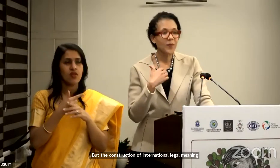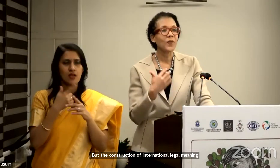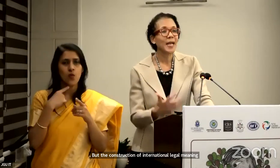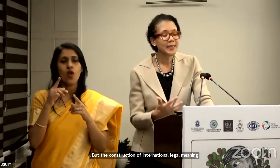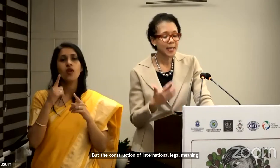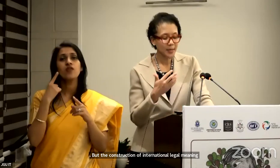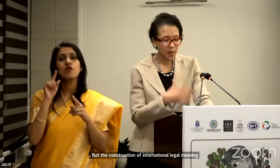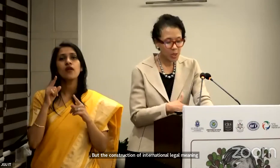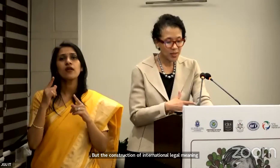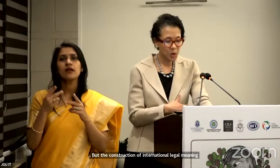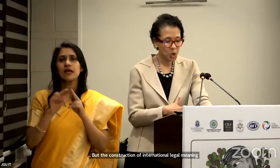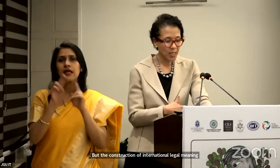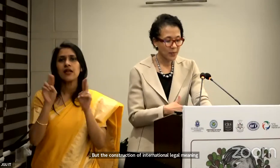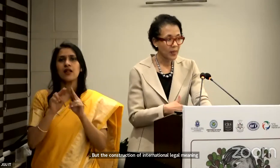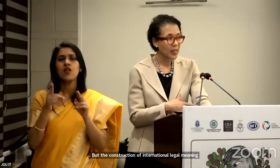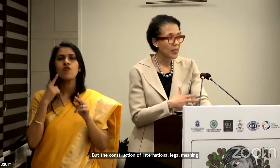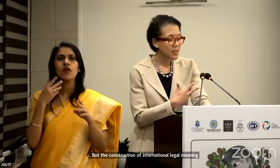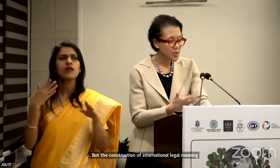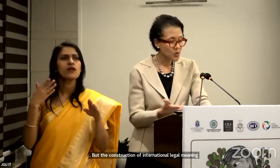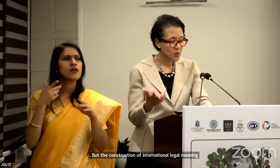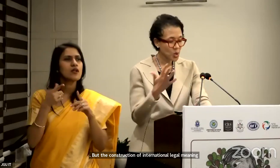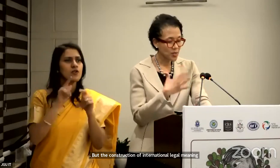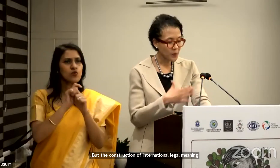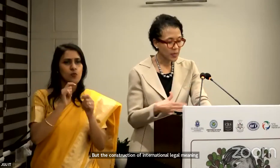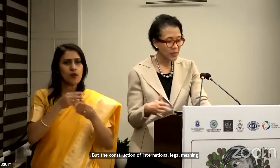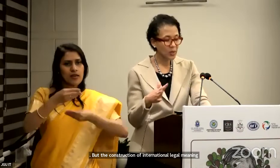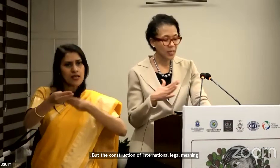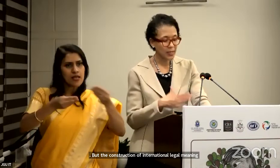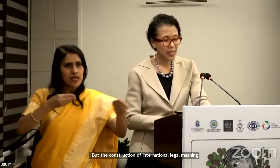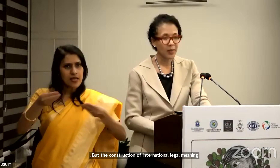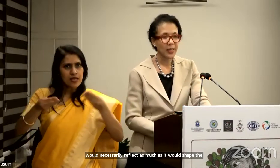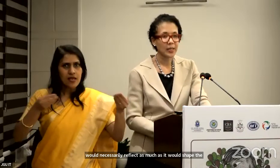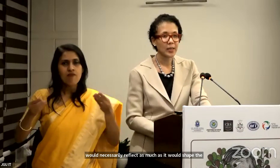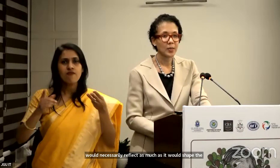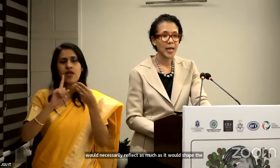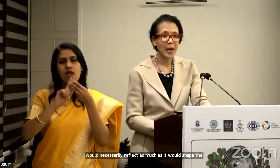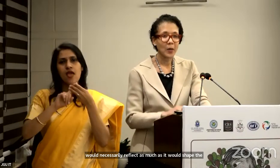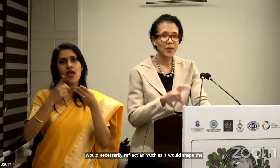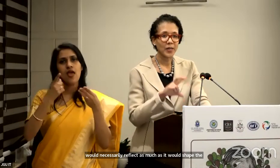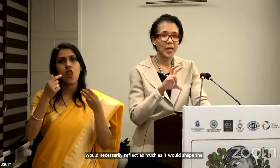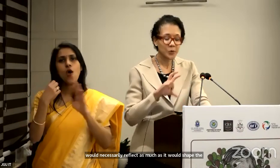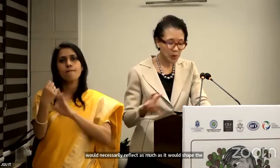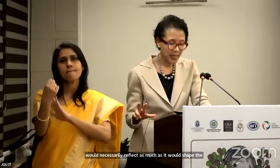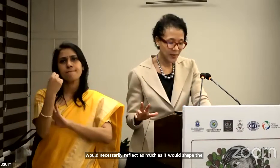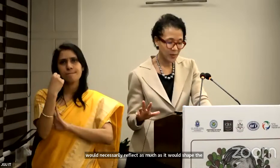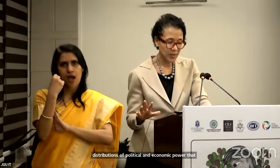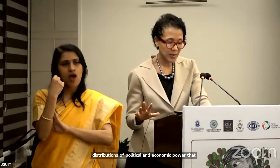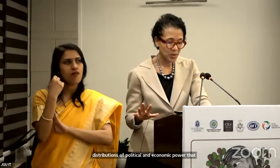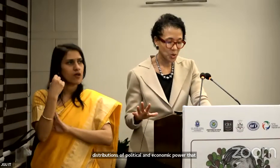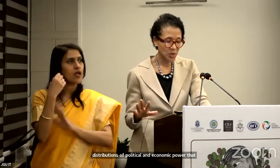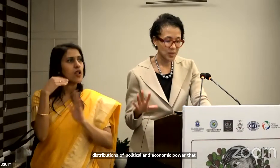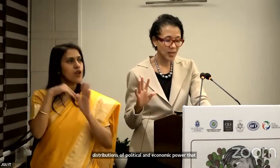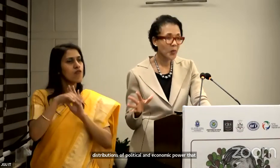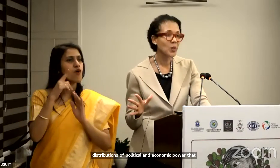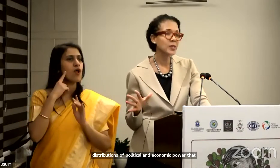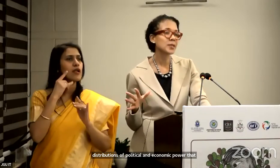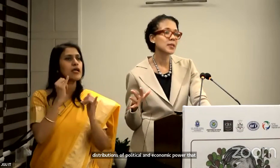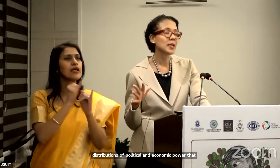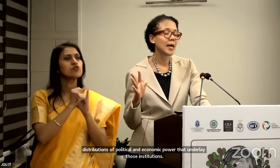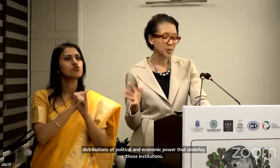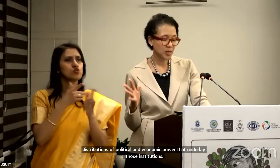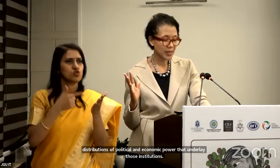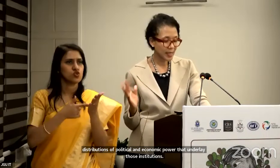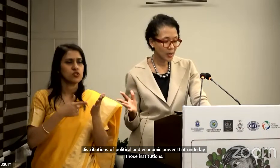necessarily reflect as much as it would shape the distributions of political and economic power that underlay those institutions. In other